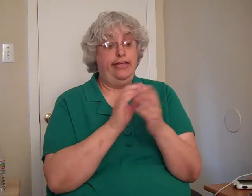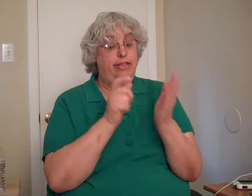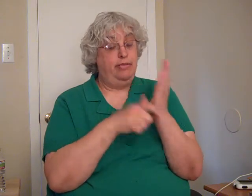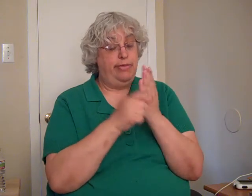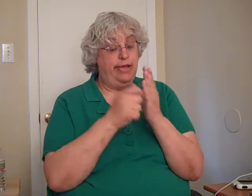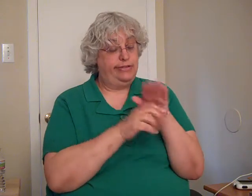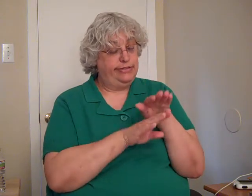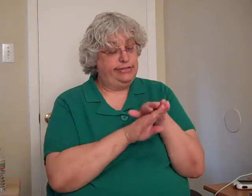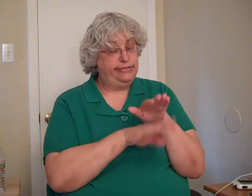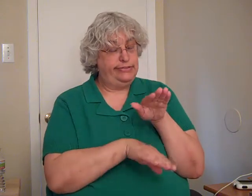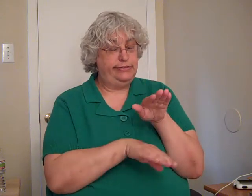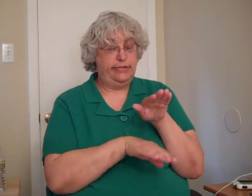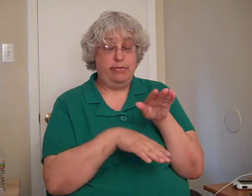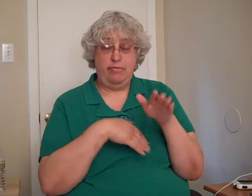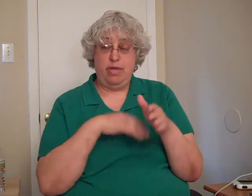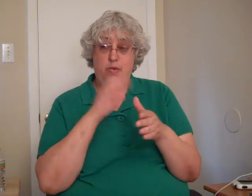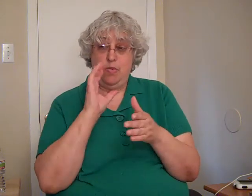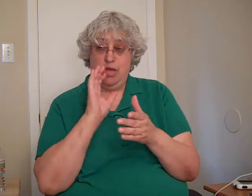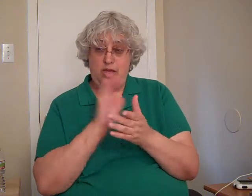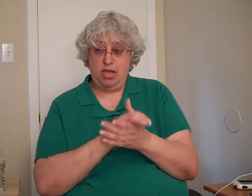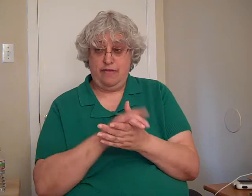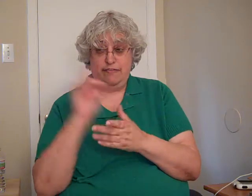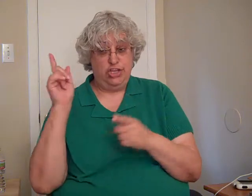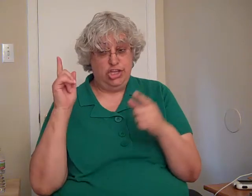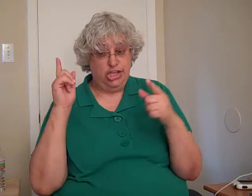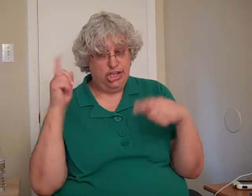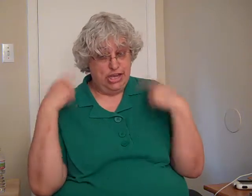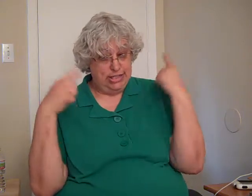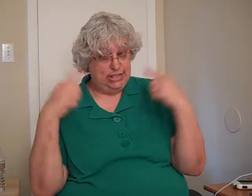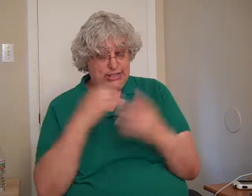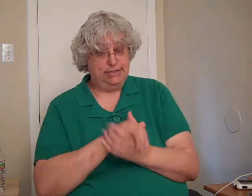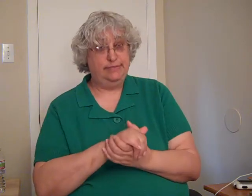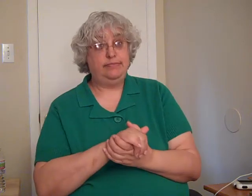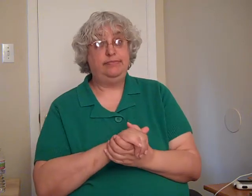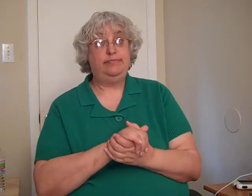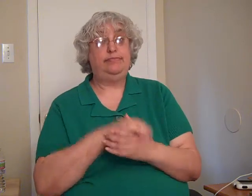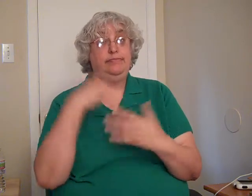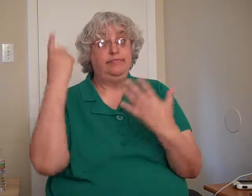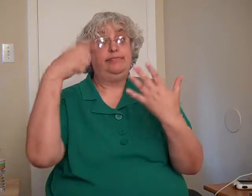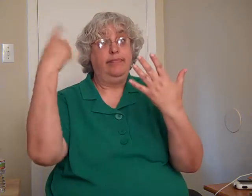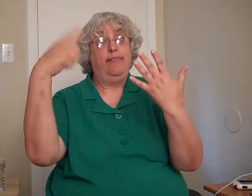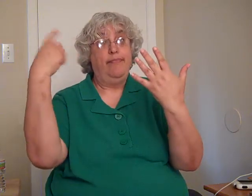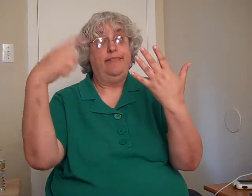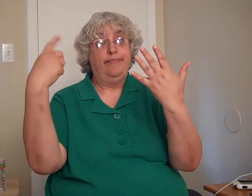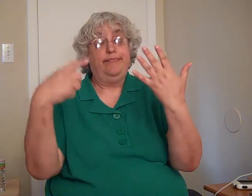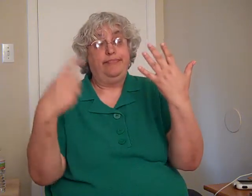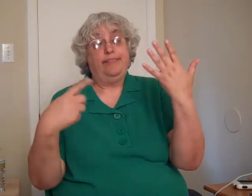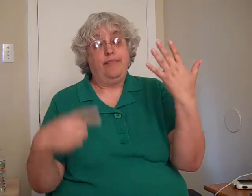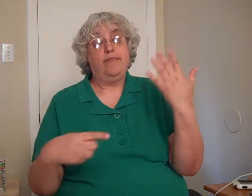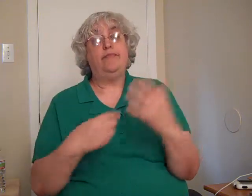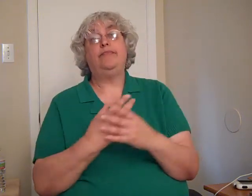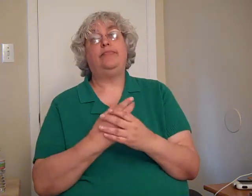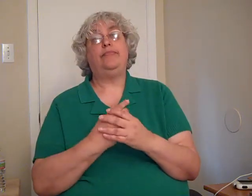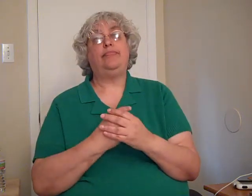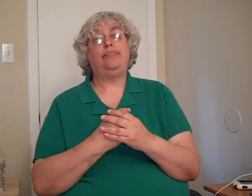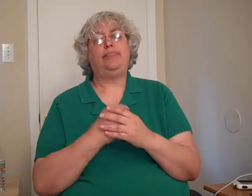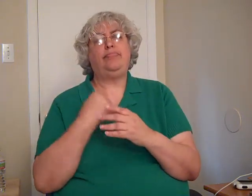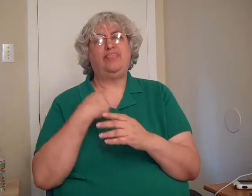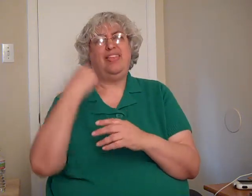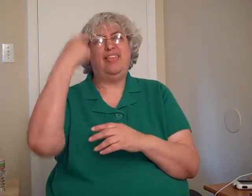to myself, my wife is losing it. And of course, she just went through all this stuff, and you know, and I just kept thinking, every time she